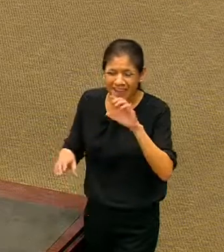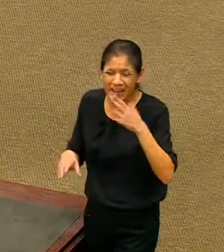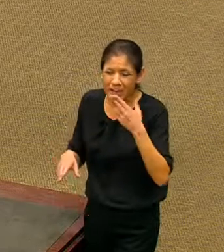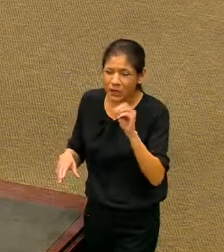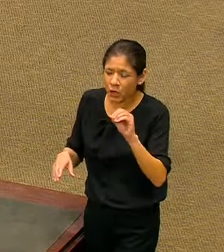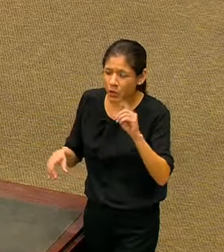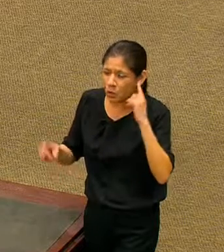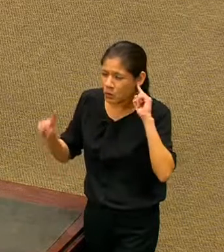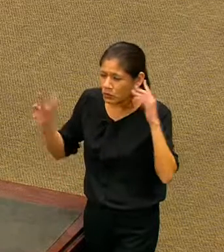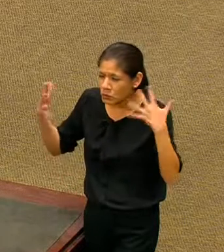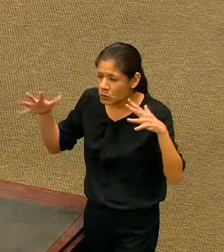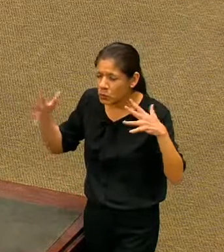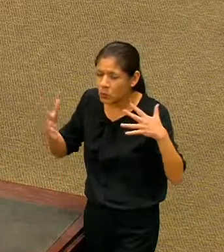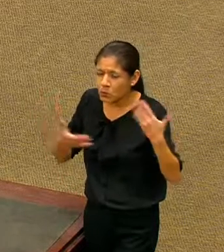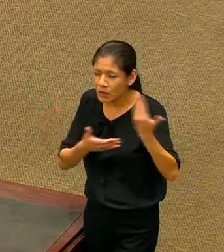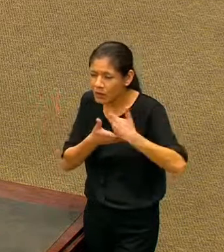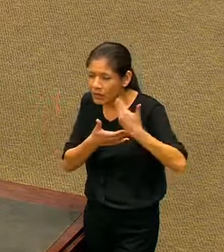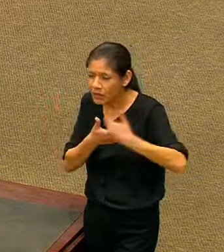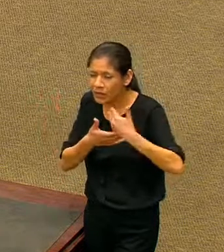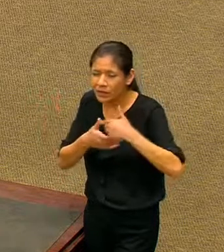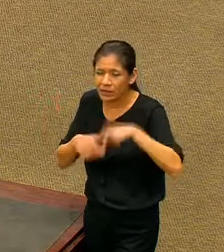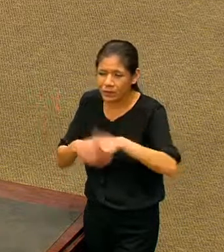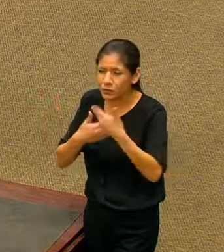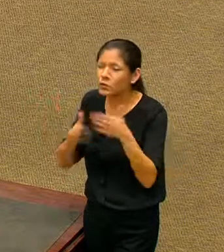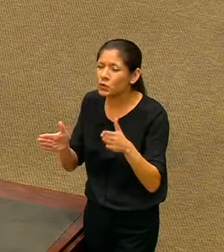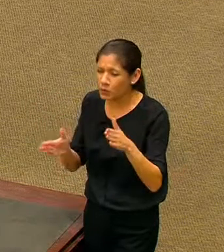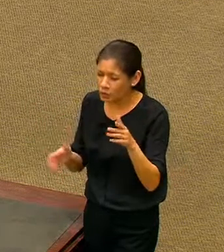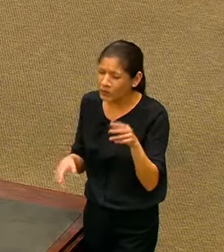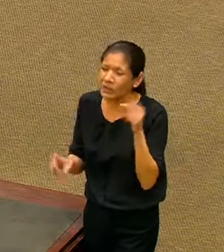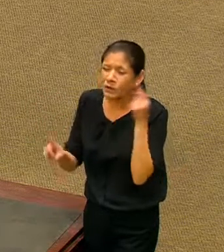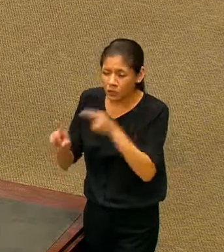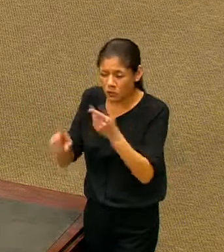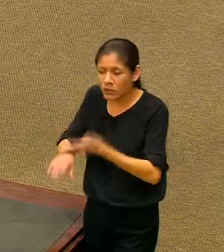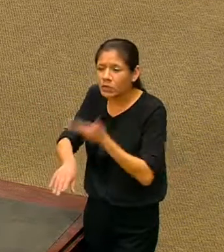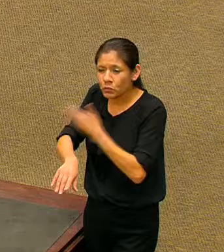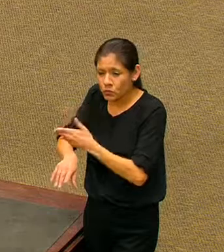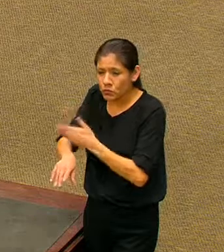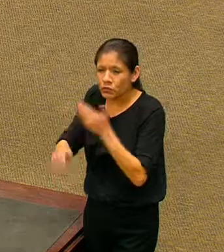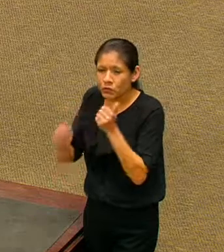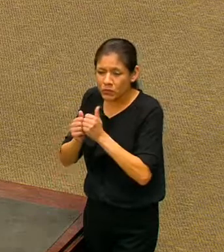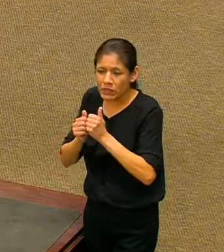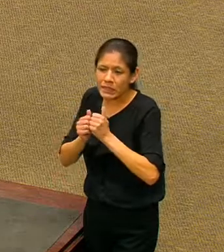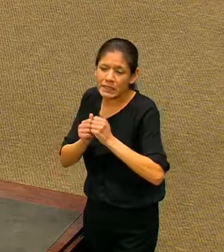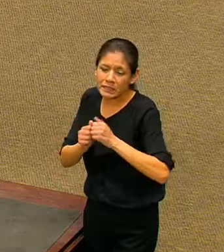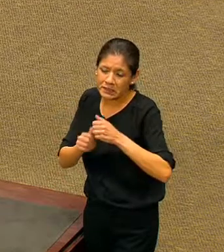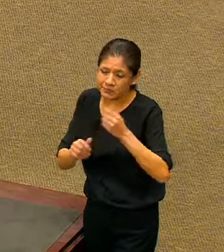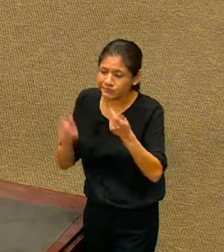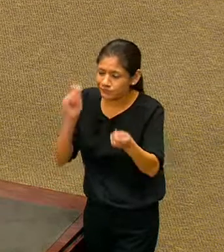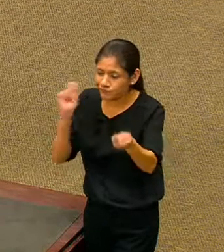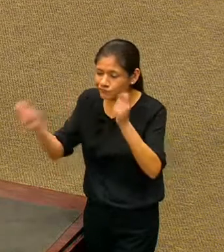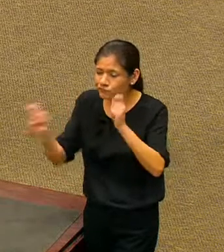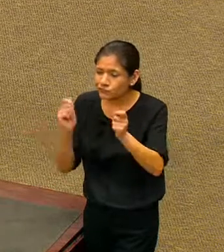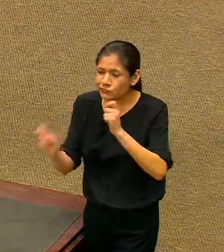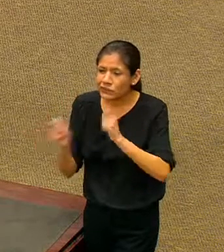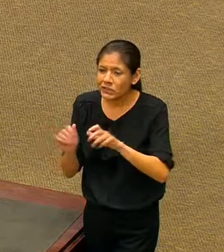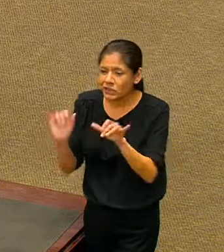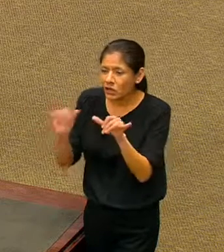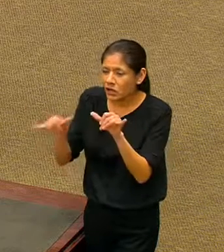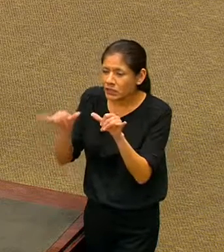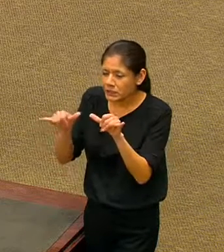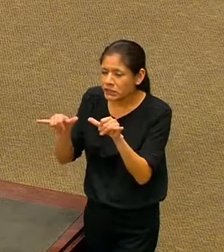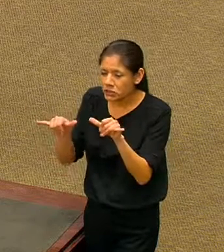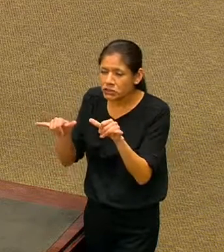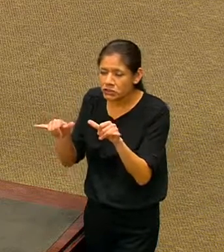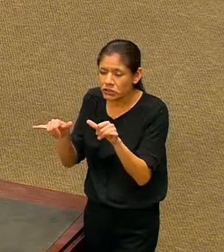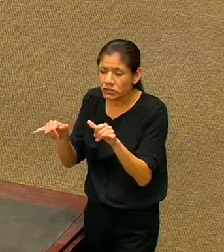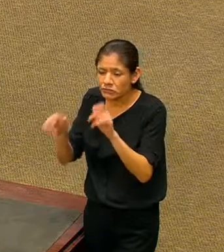acoustical distortions in this room. We're looking to improve a lot of that with acoustical treatment and adjusting architectural